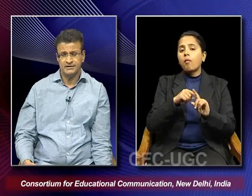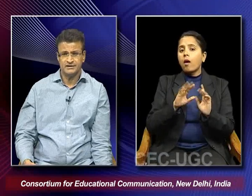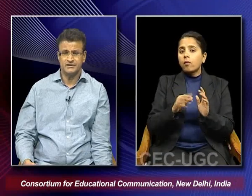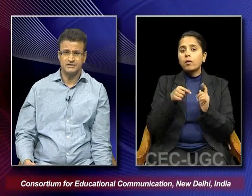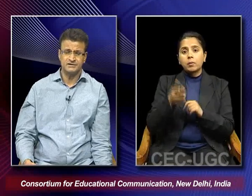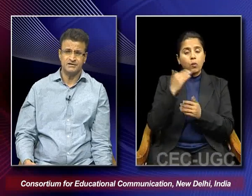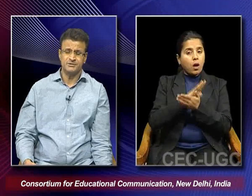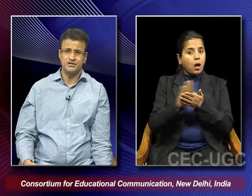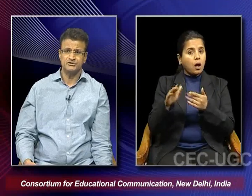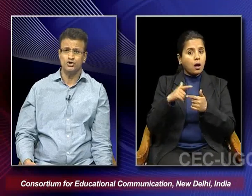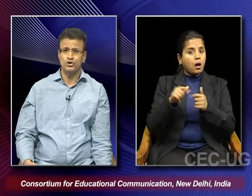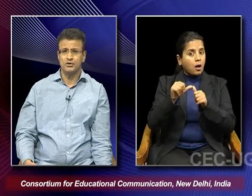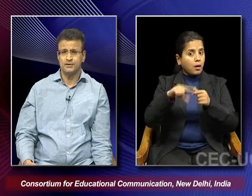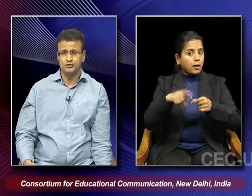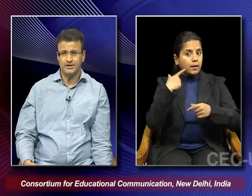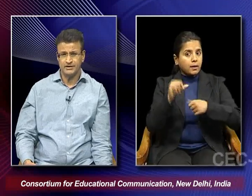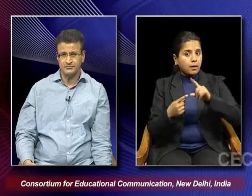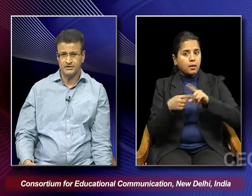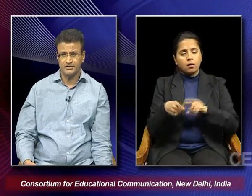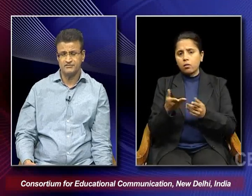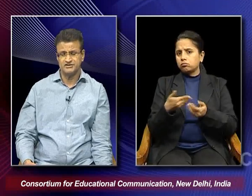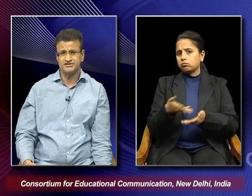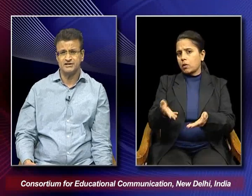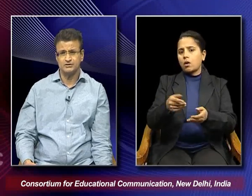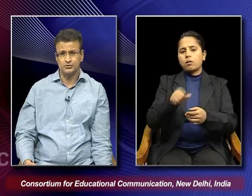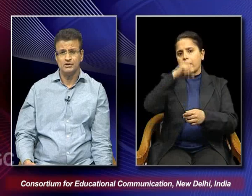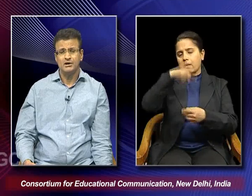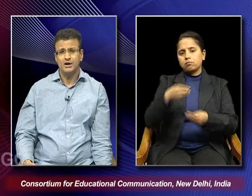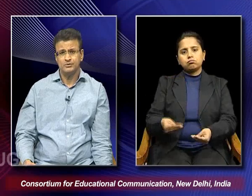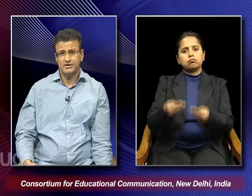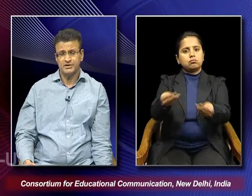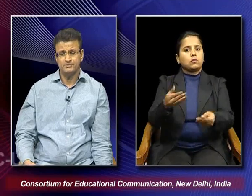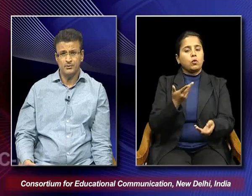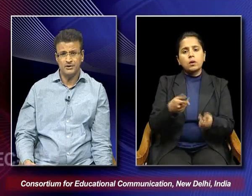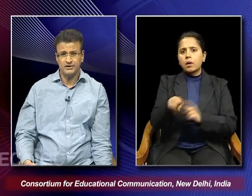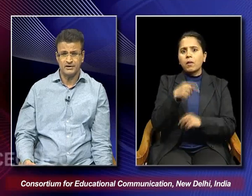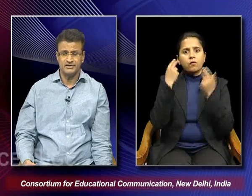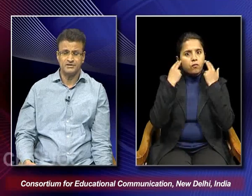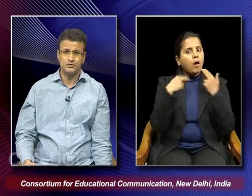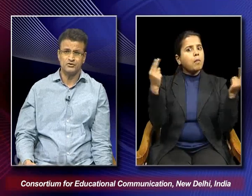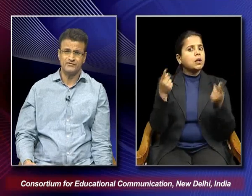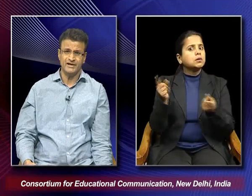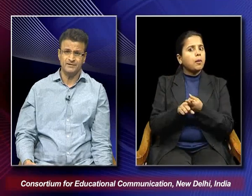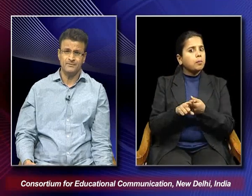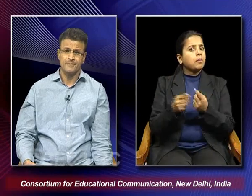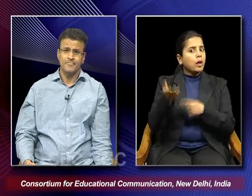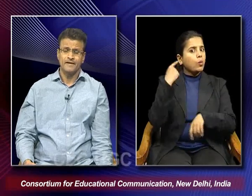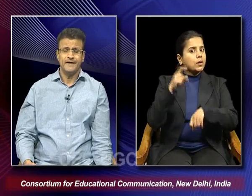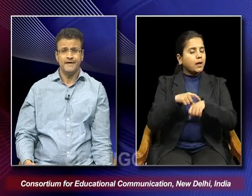in Hakikat, that particular song Ab Tumhare Hamare Watan Sathiyon, how it became popular at that point of